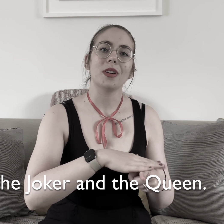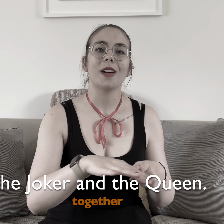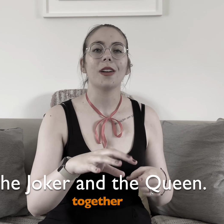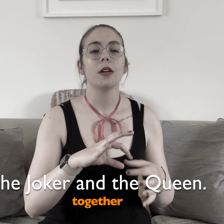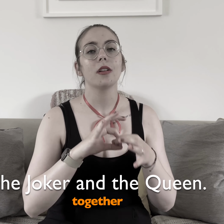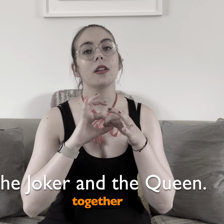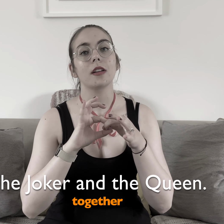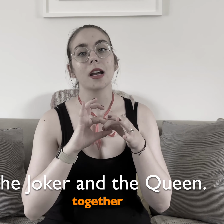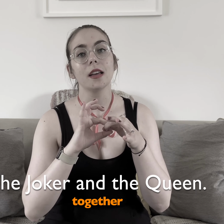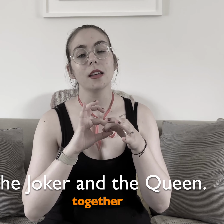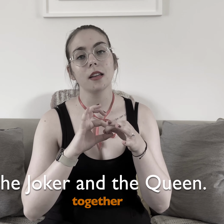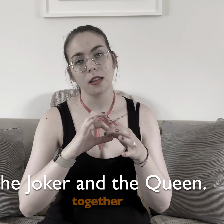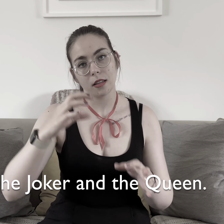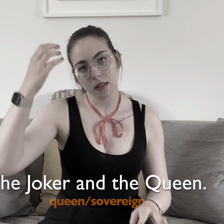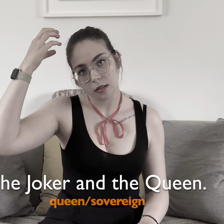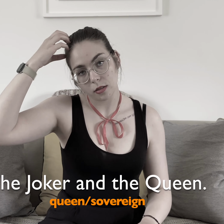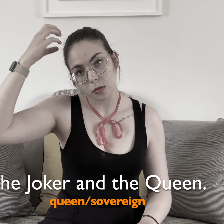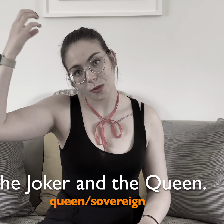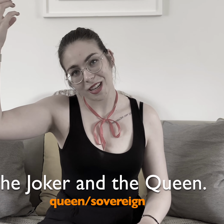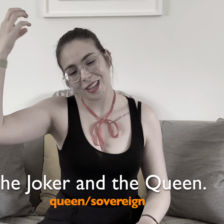and the queen